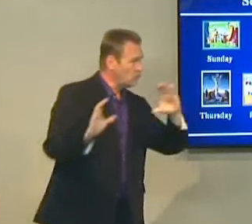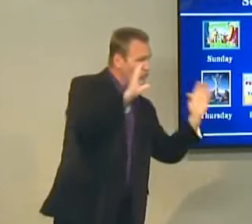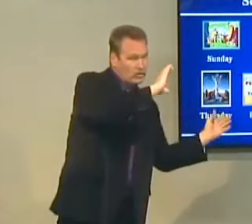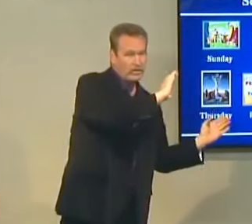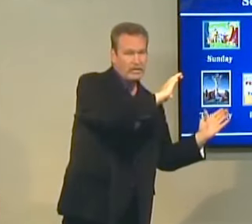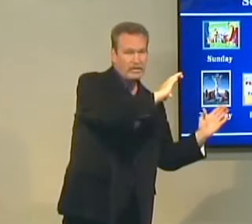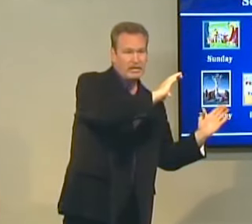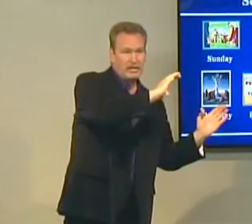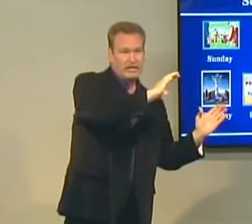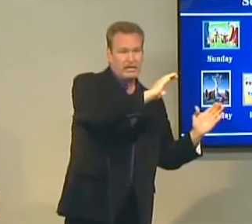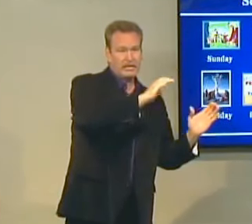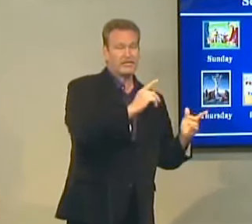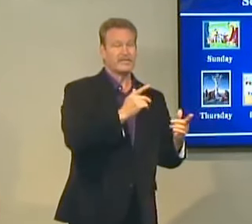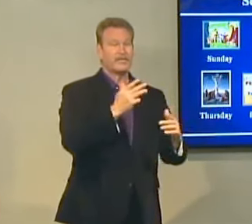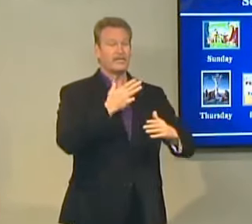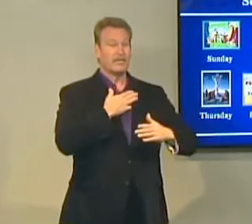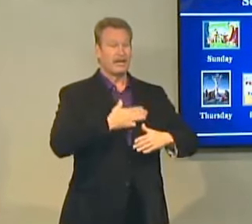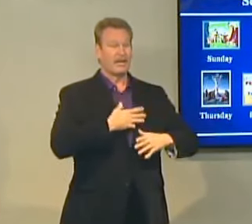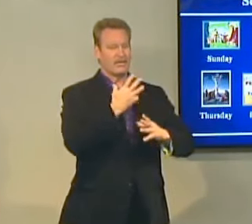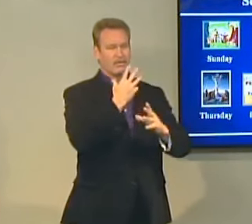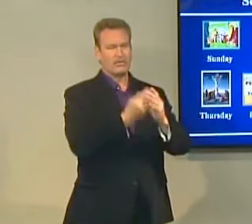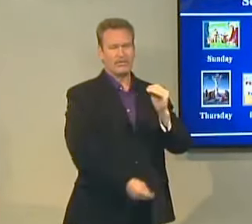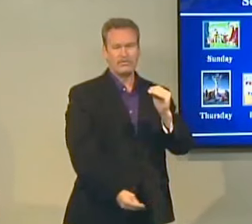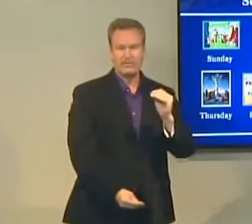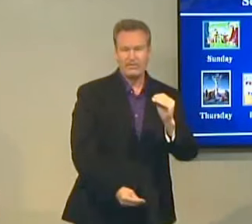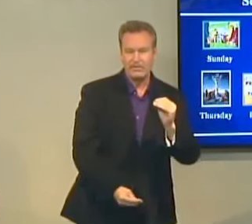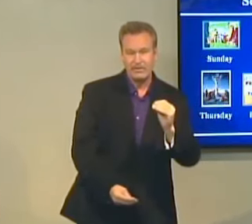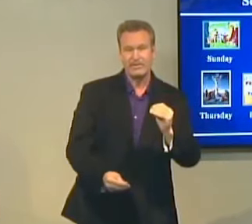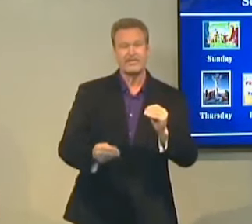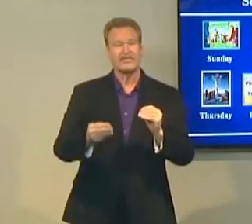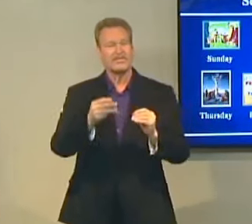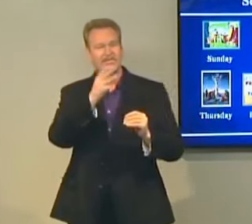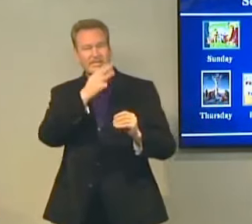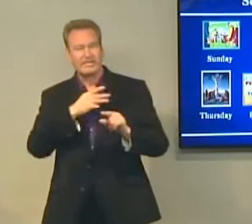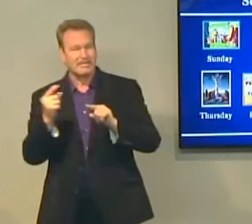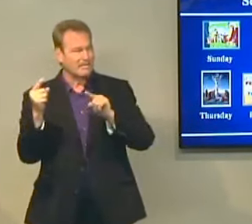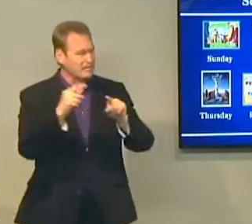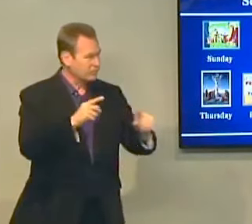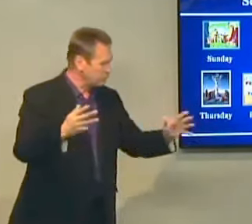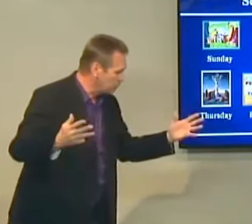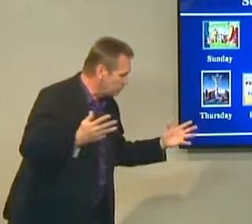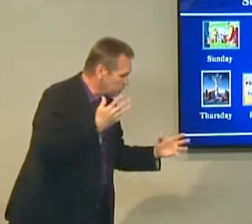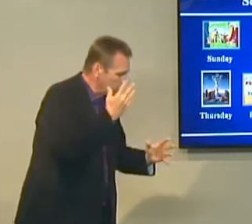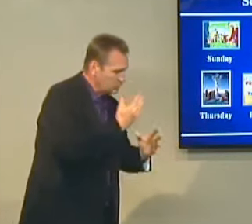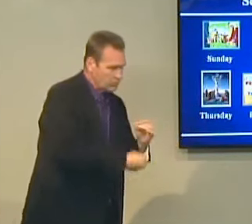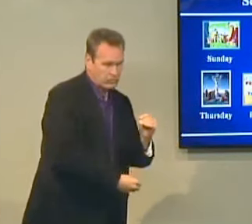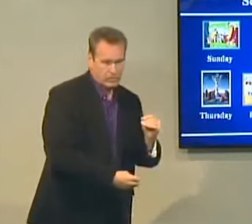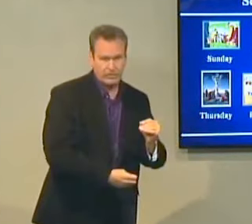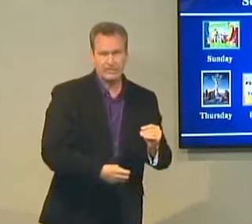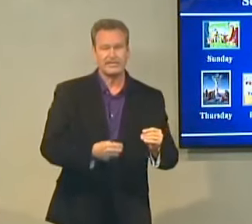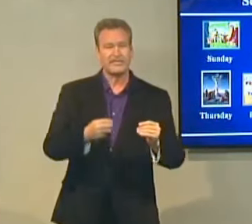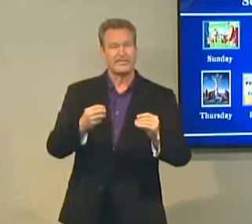And wow, an angel comes and rolls away the stone. His body is no longer in there. And people come and look, and his